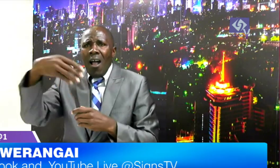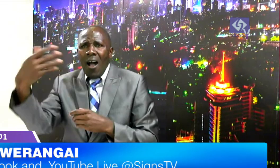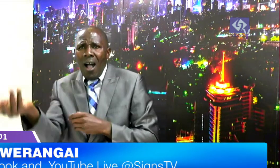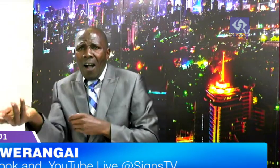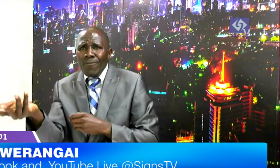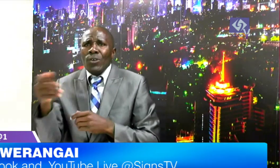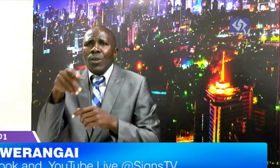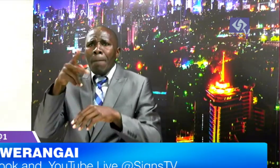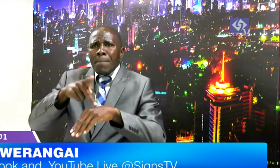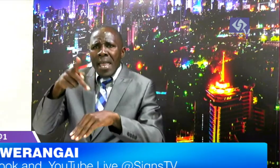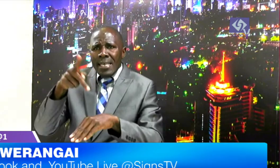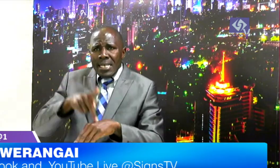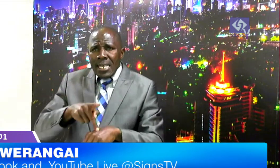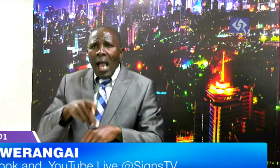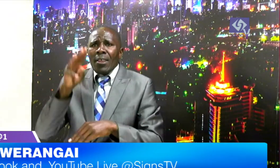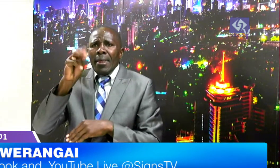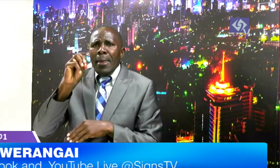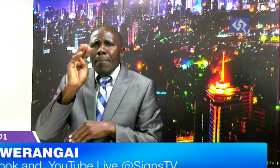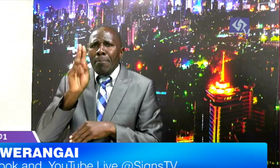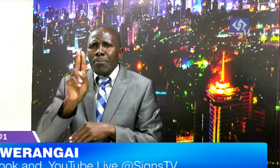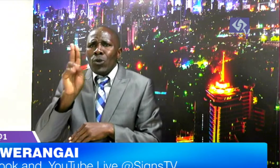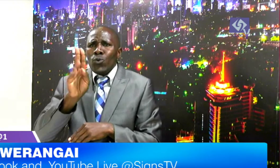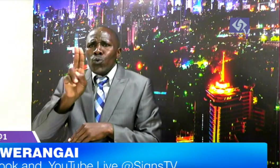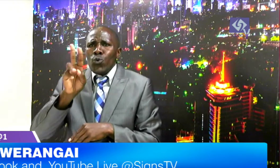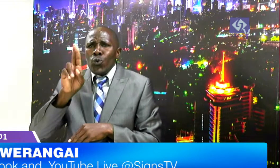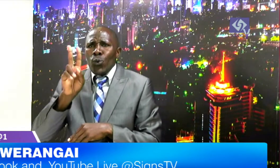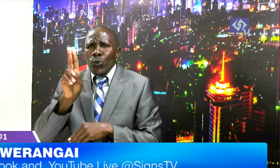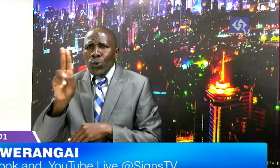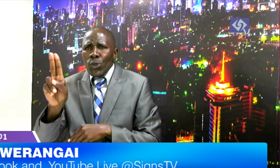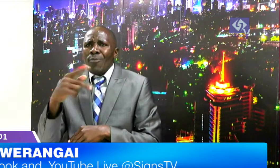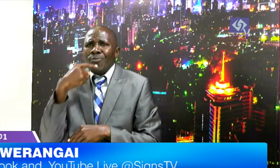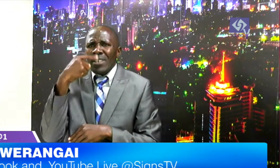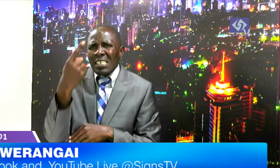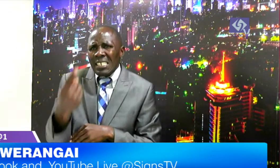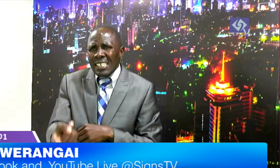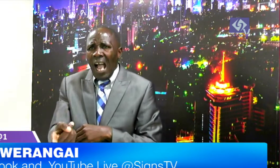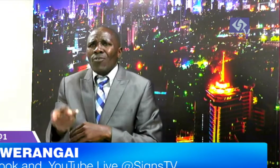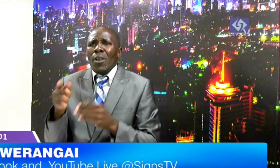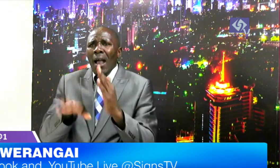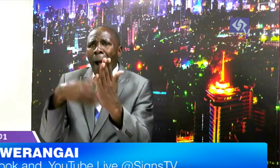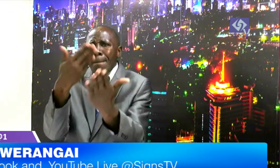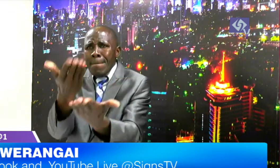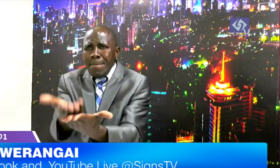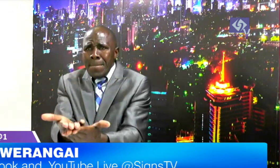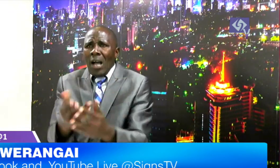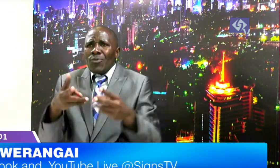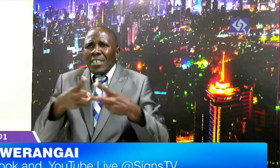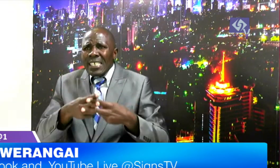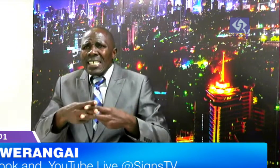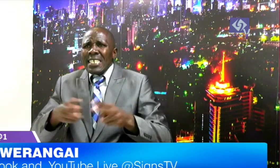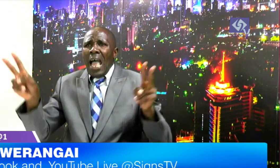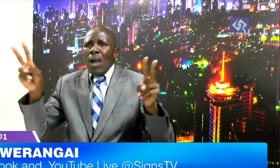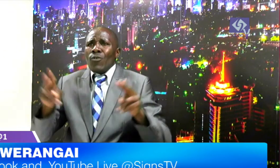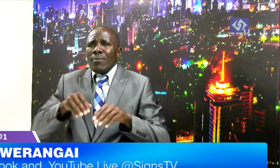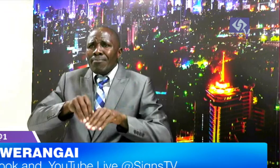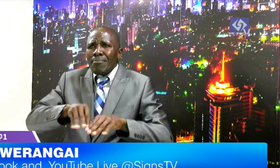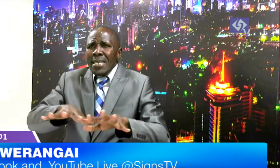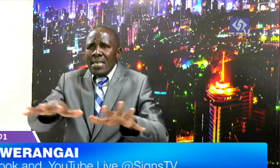Ward MCA Peter Mburu, said that the motion was being sponsored by a few individuals who were out